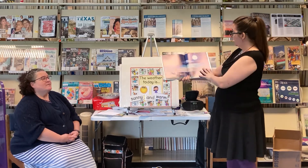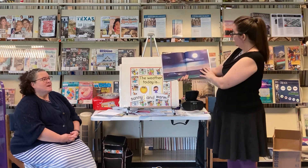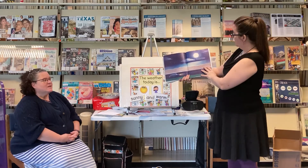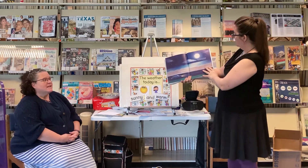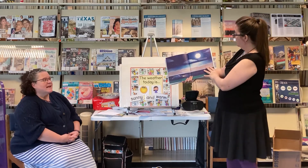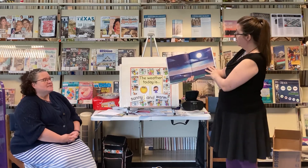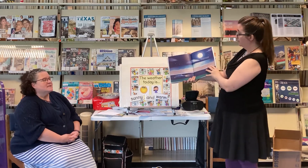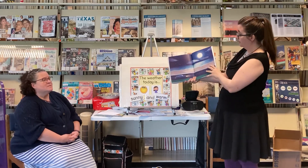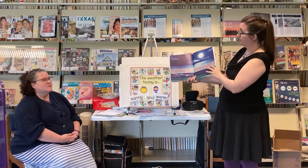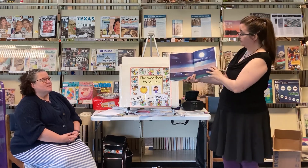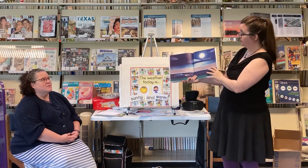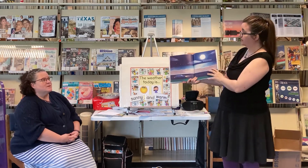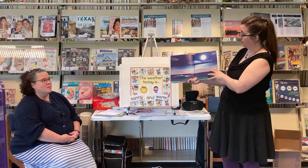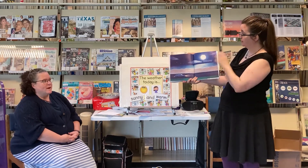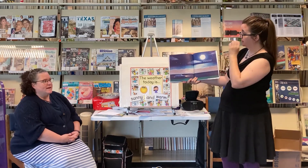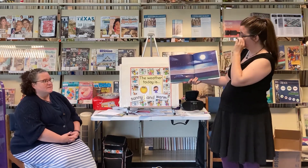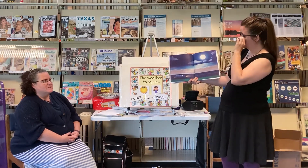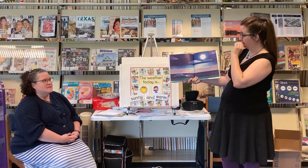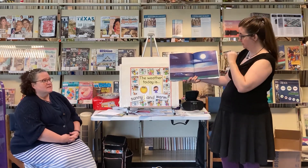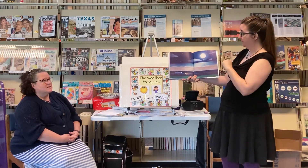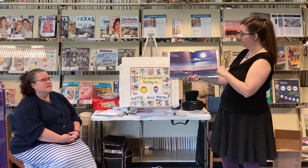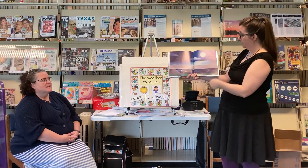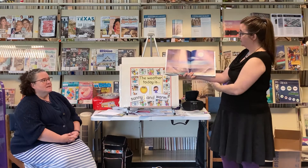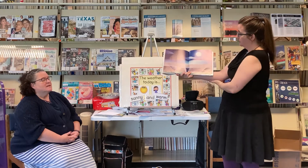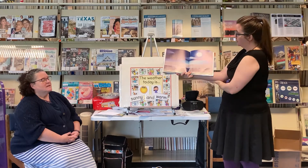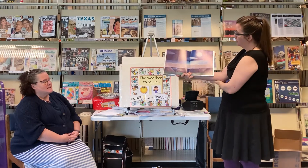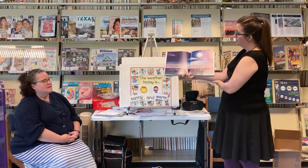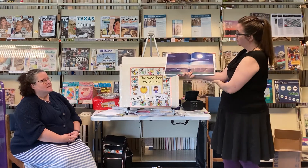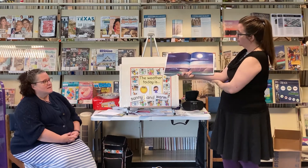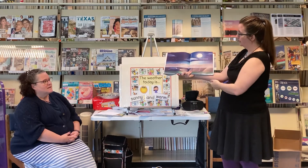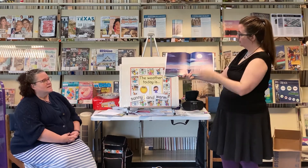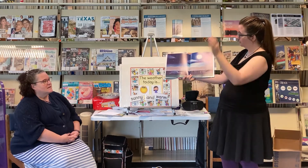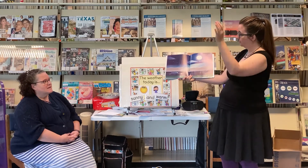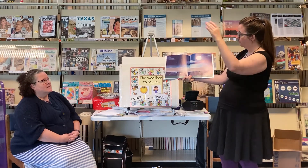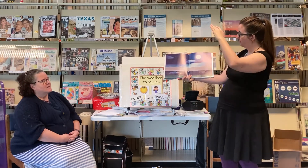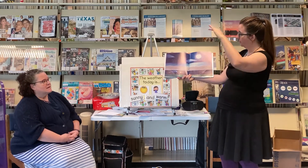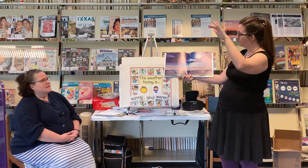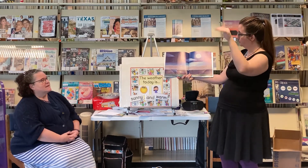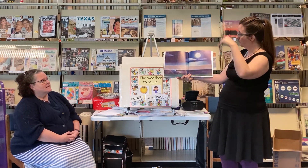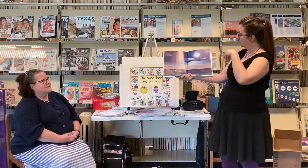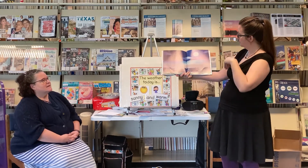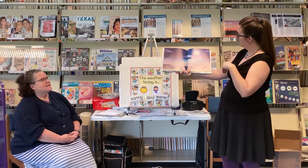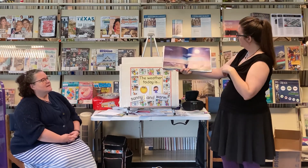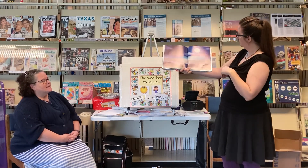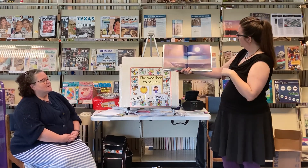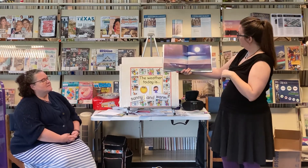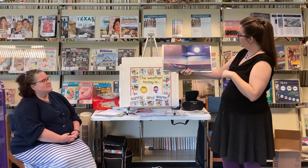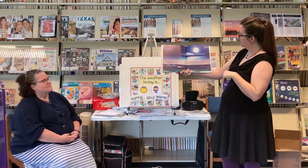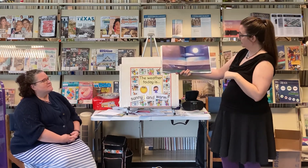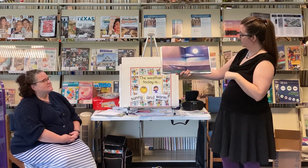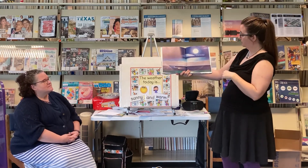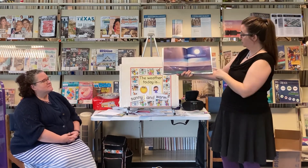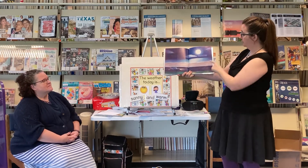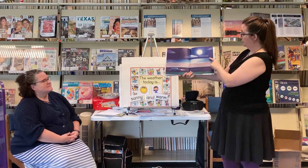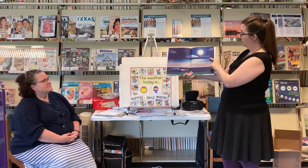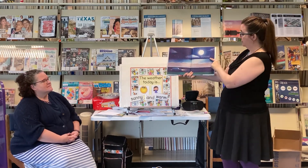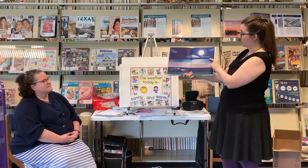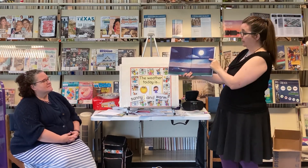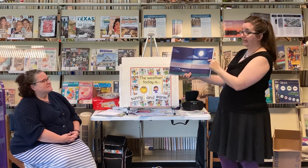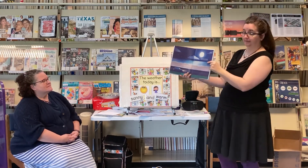figured it had something to do with the waves. Mm-hmm. Yep, the moon is what helps pull the ocean waves. Next time, Jules and her sister will have to